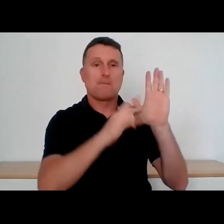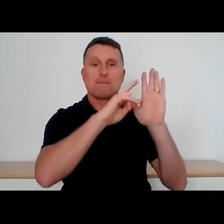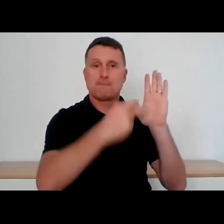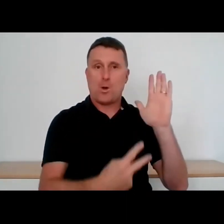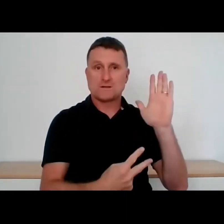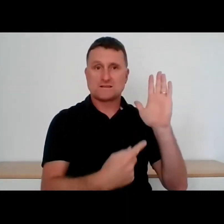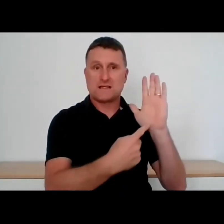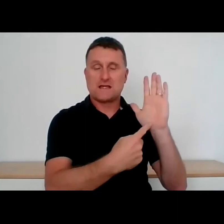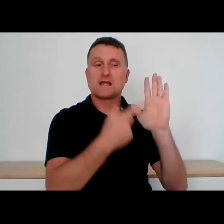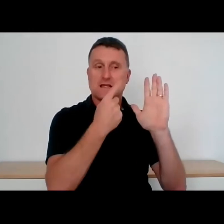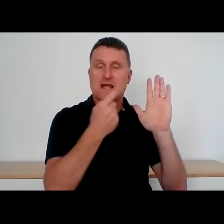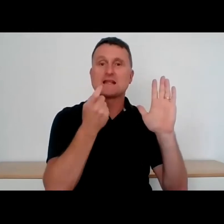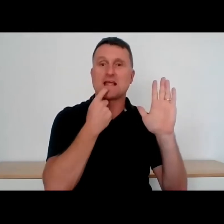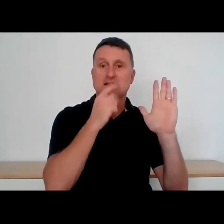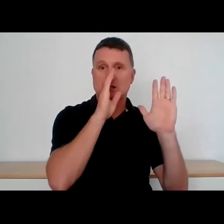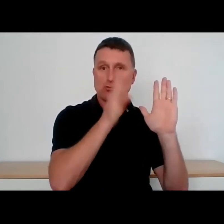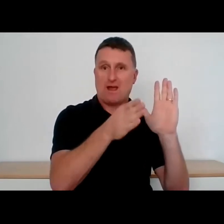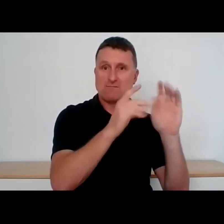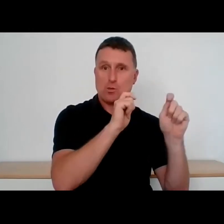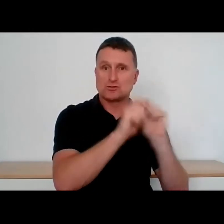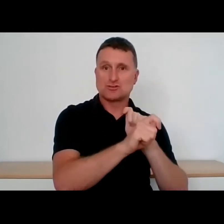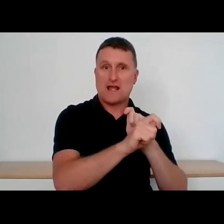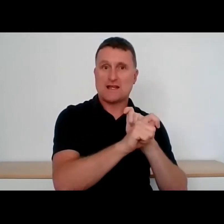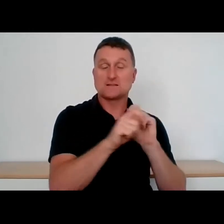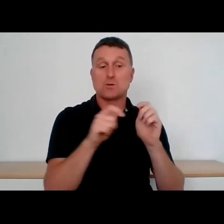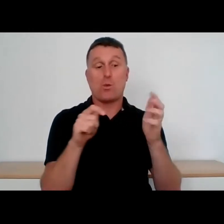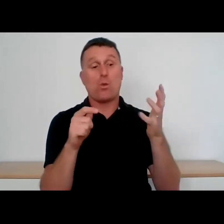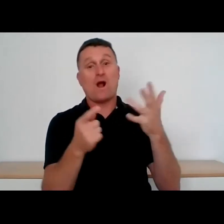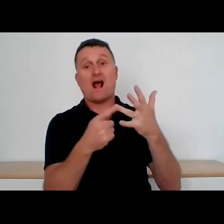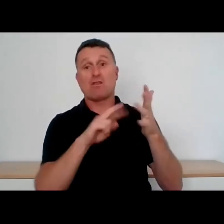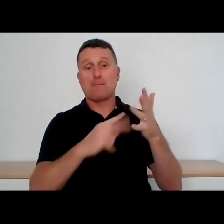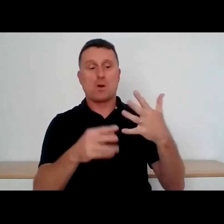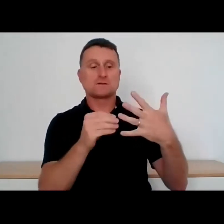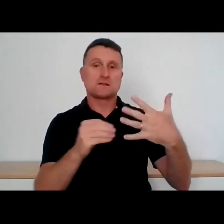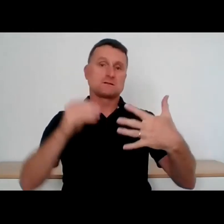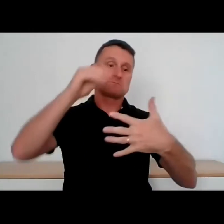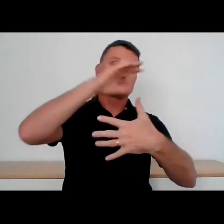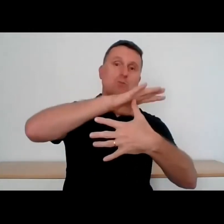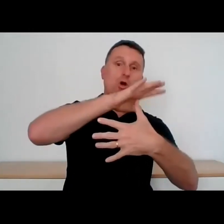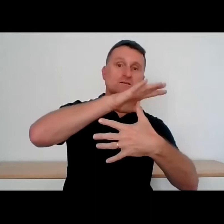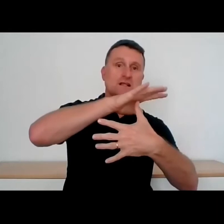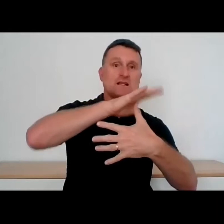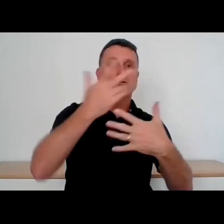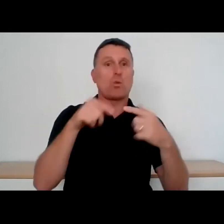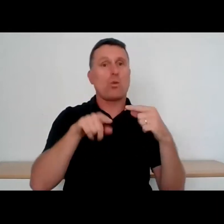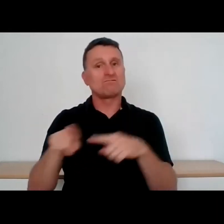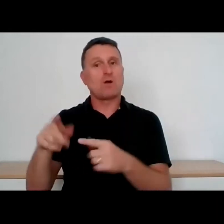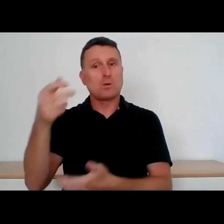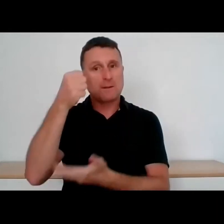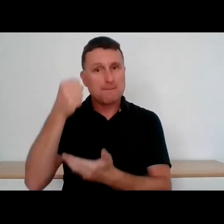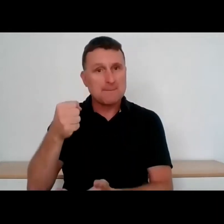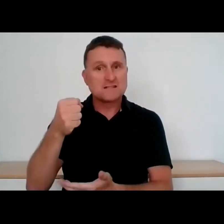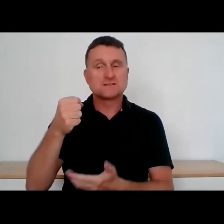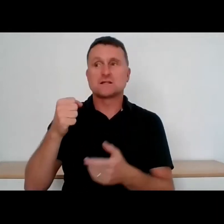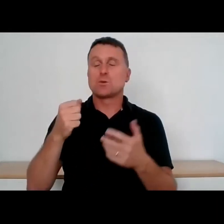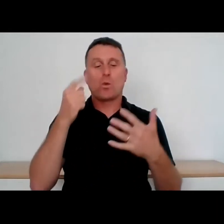be straightforward, while others could be prioritised or predicated on budget or additional